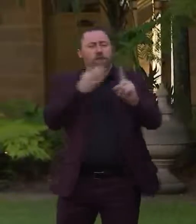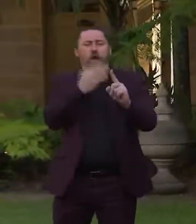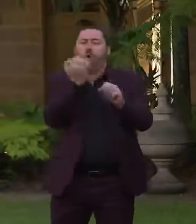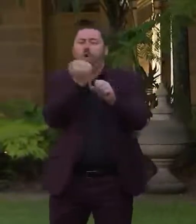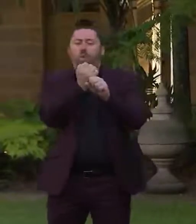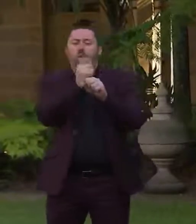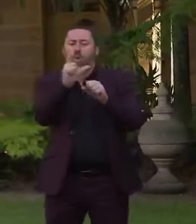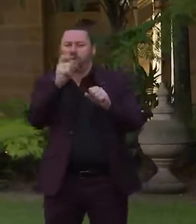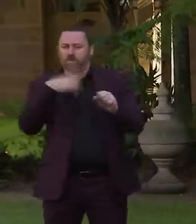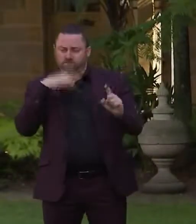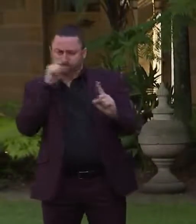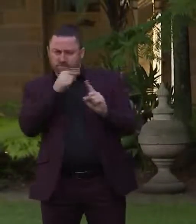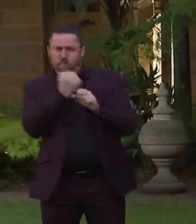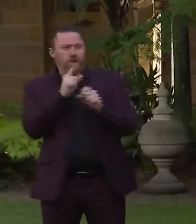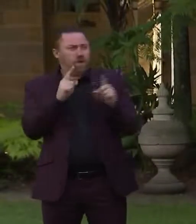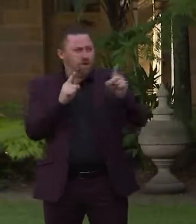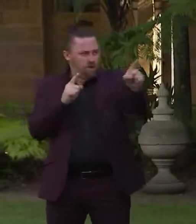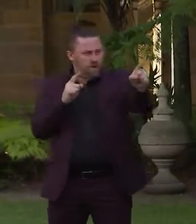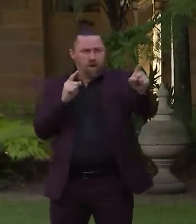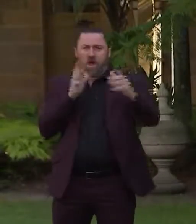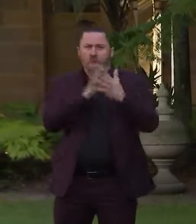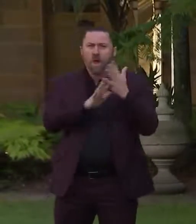cases? Because when were you aware that there